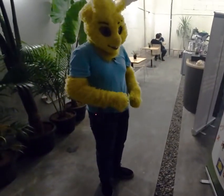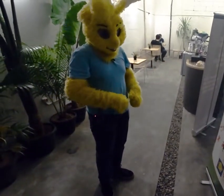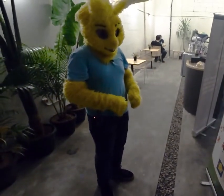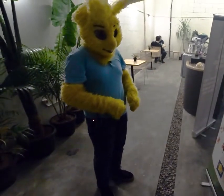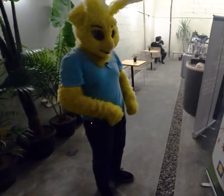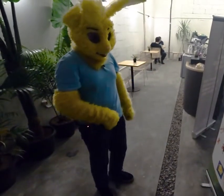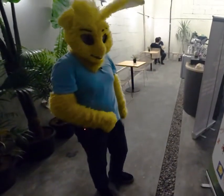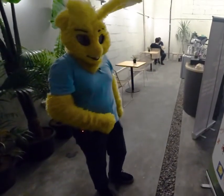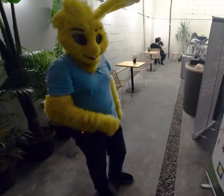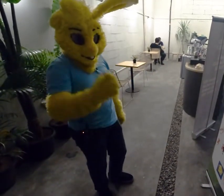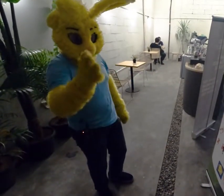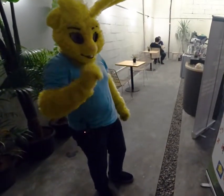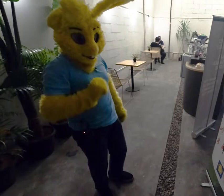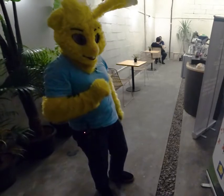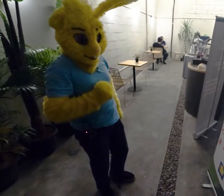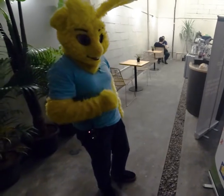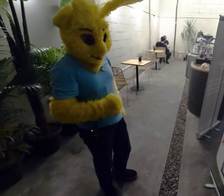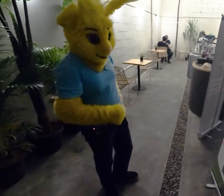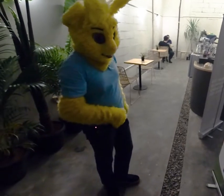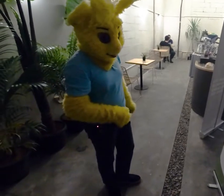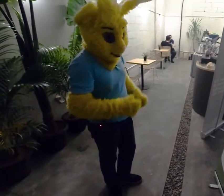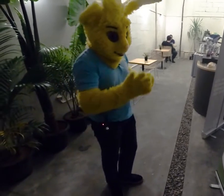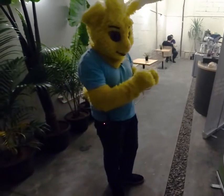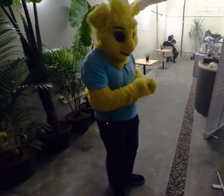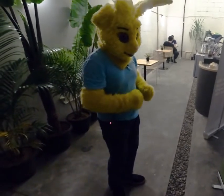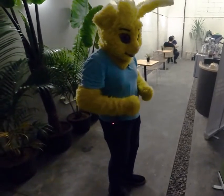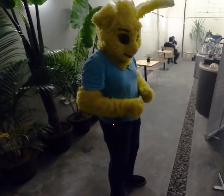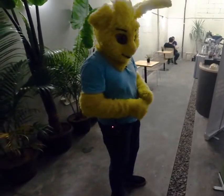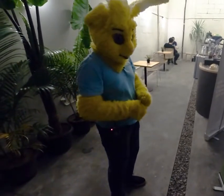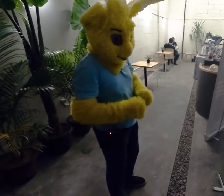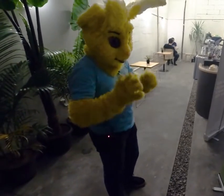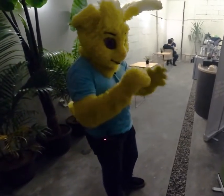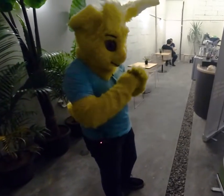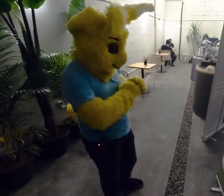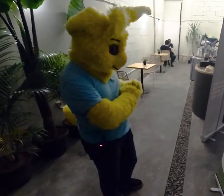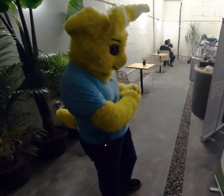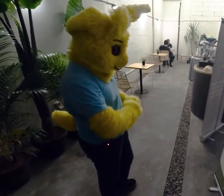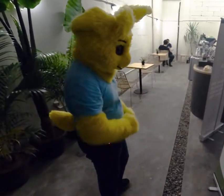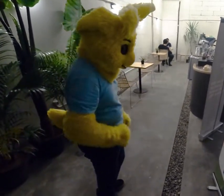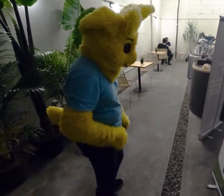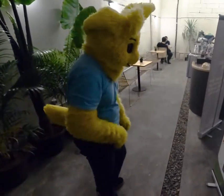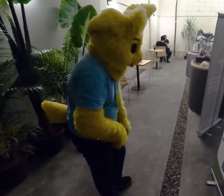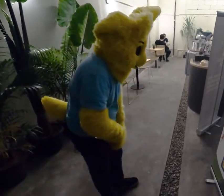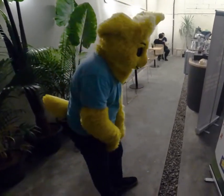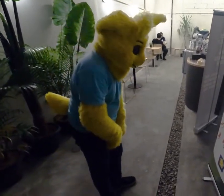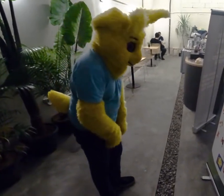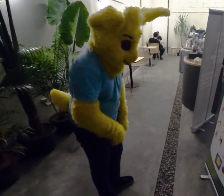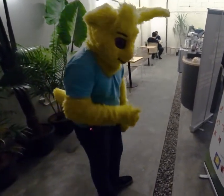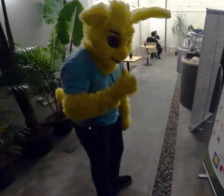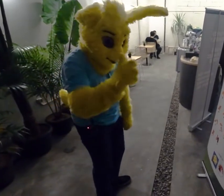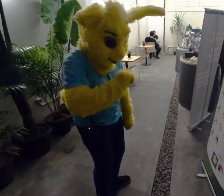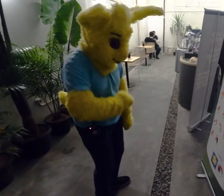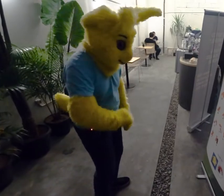uh could us if you can guess what word uh i was doing the second word